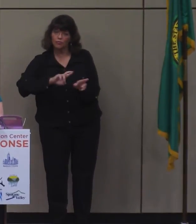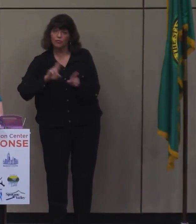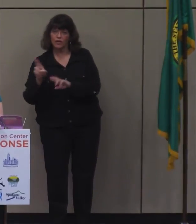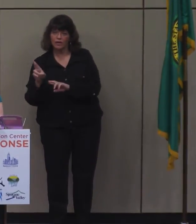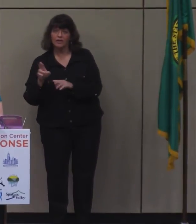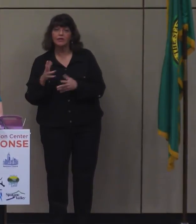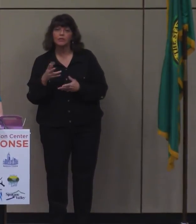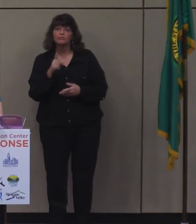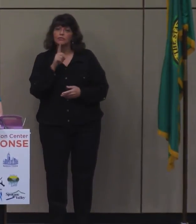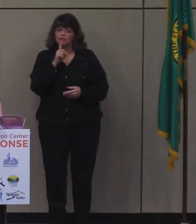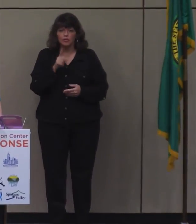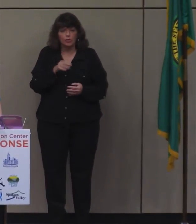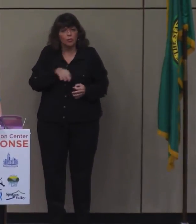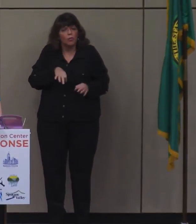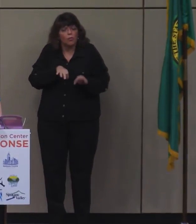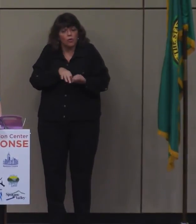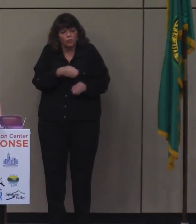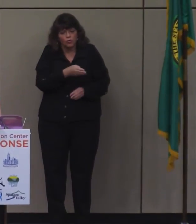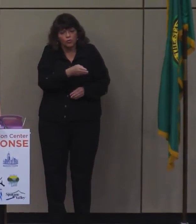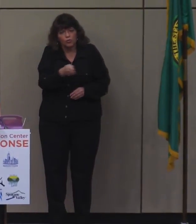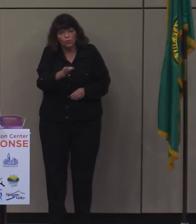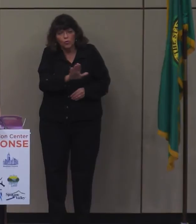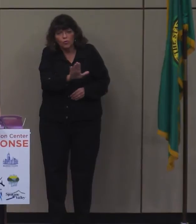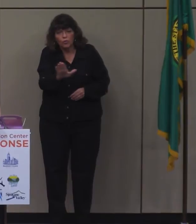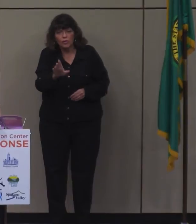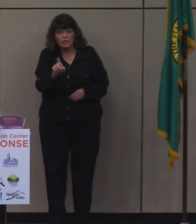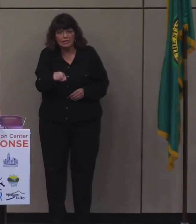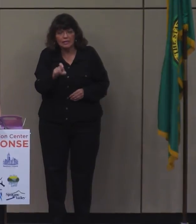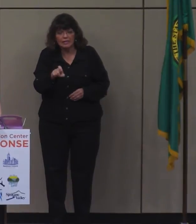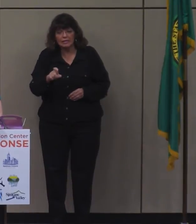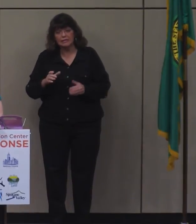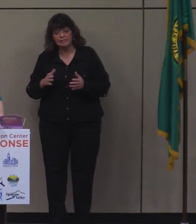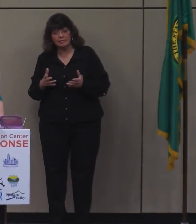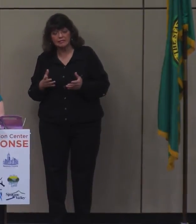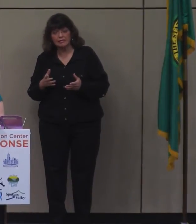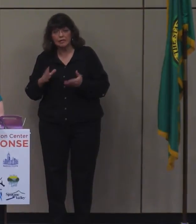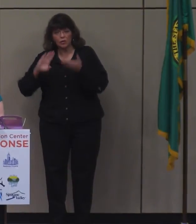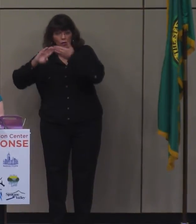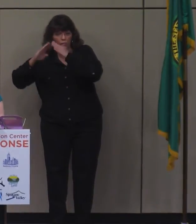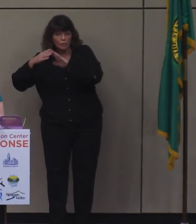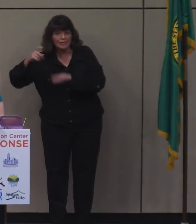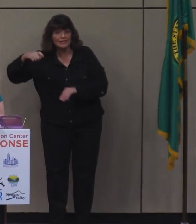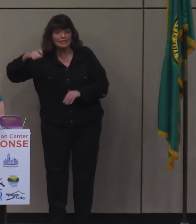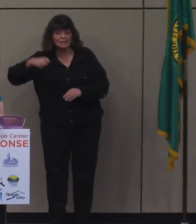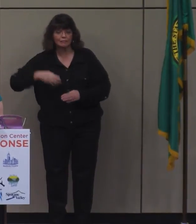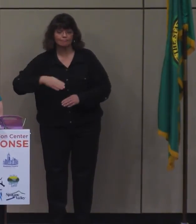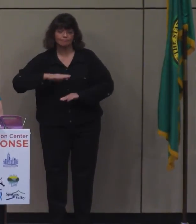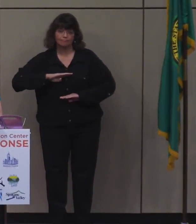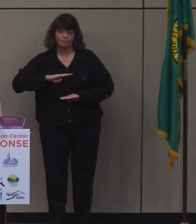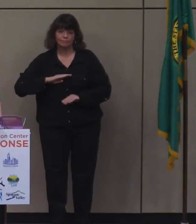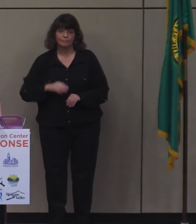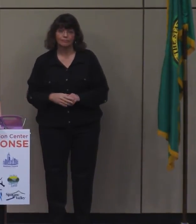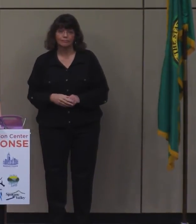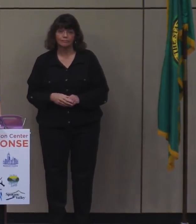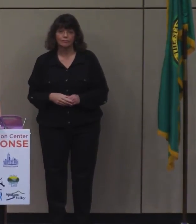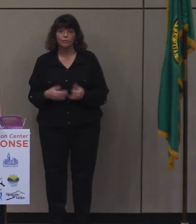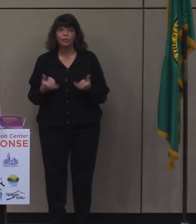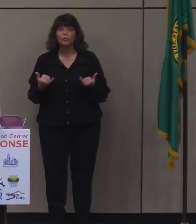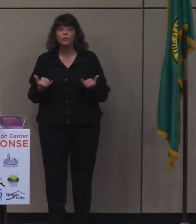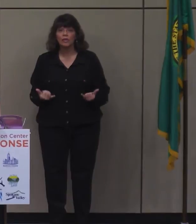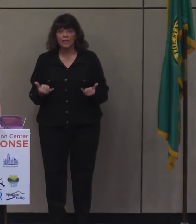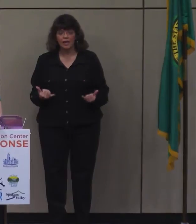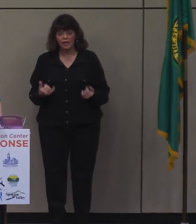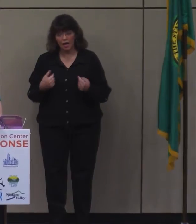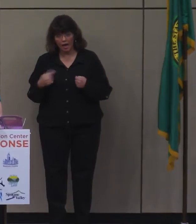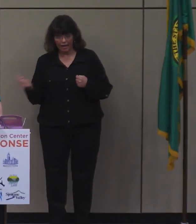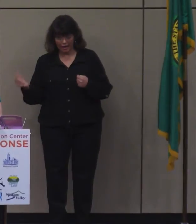that all of the needs of our clients and those in our community are met. So today, I was asked to come and talk, and I put